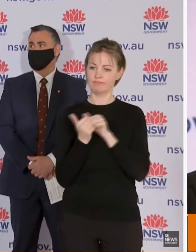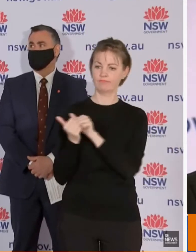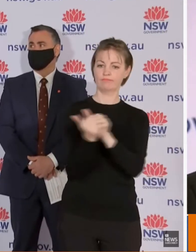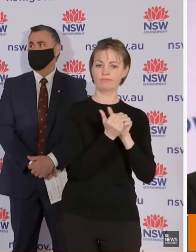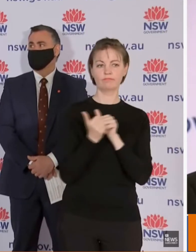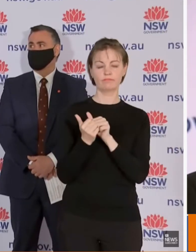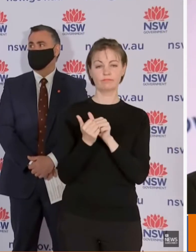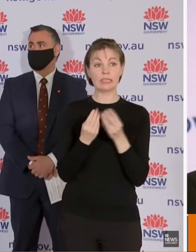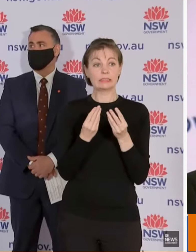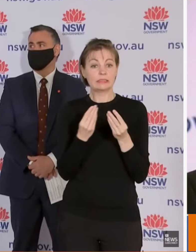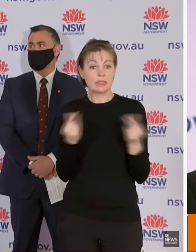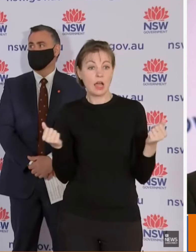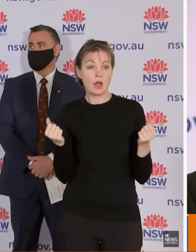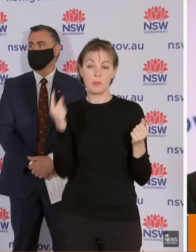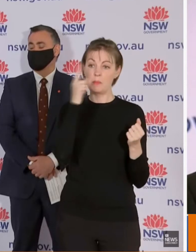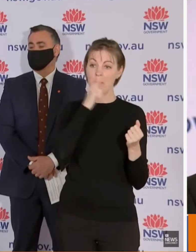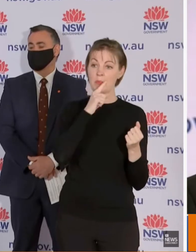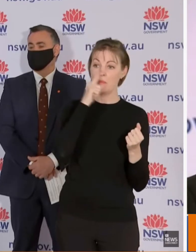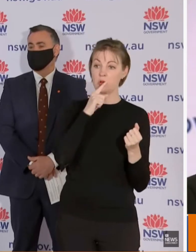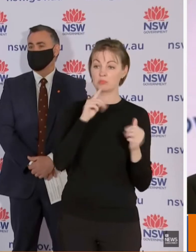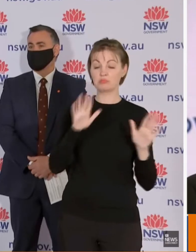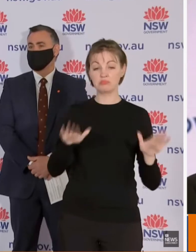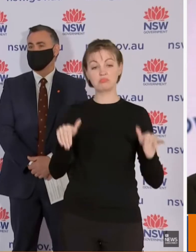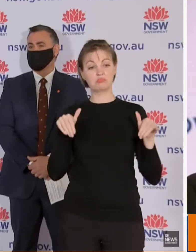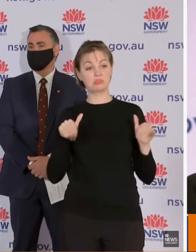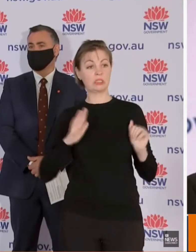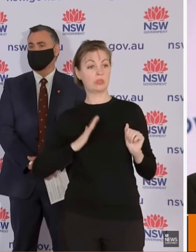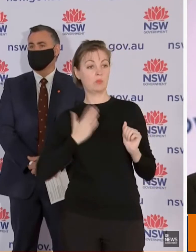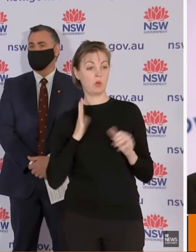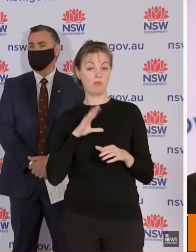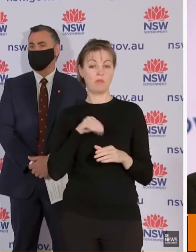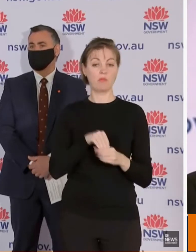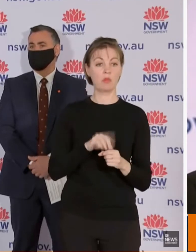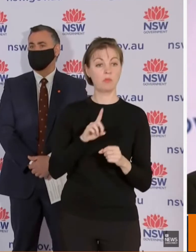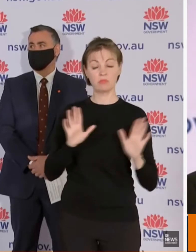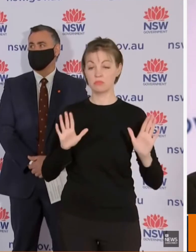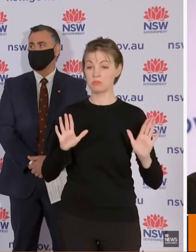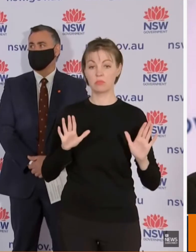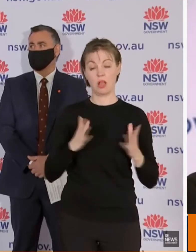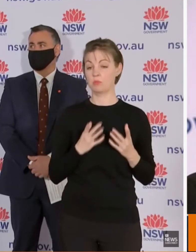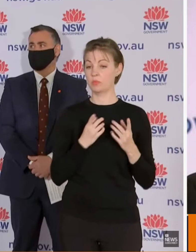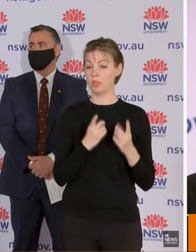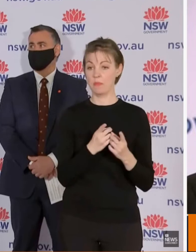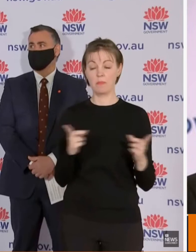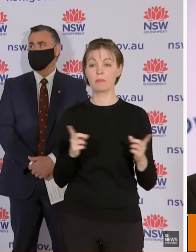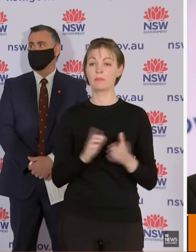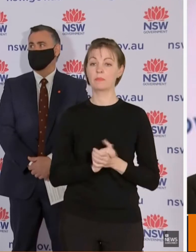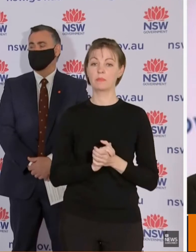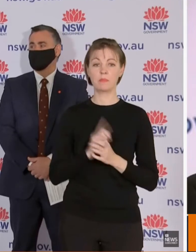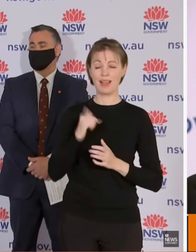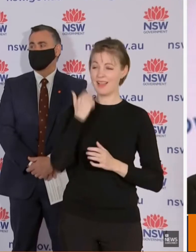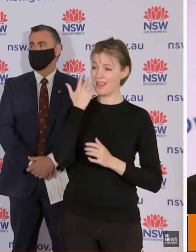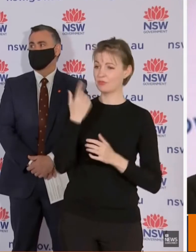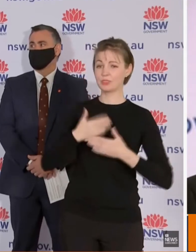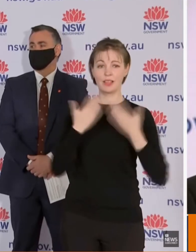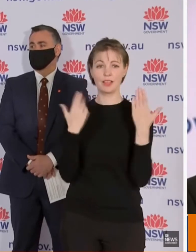are some that haven't decided to respond to that, well, that's a matter for them. But I'm quite confident that when I see them, I talk to them every day. New